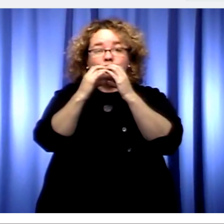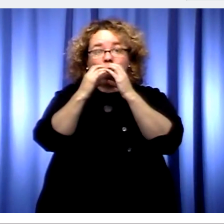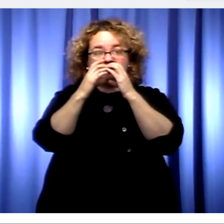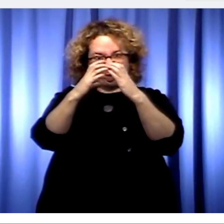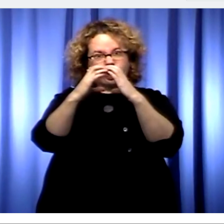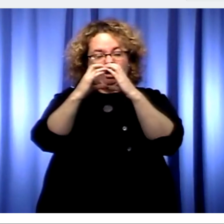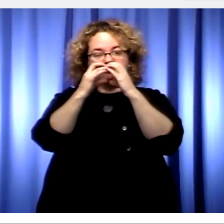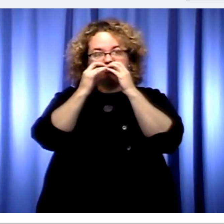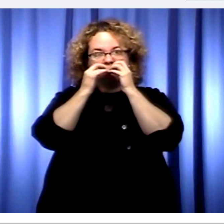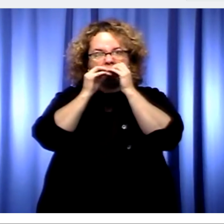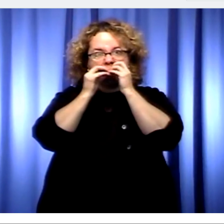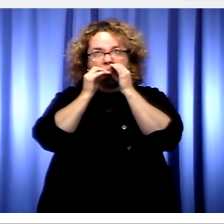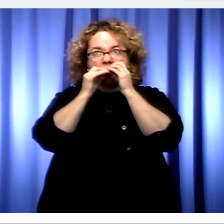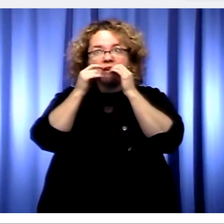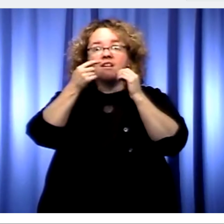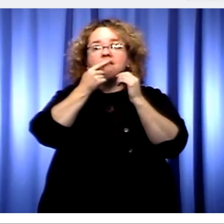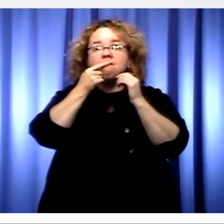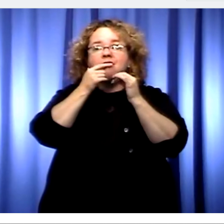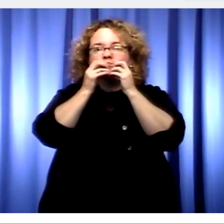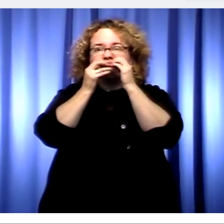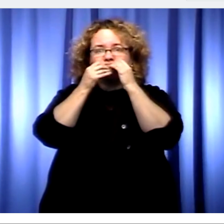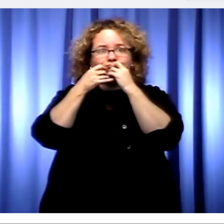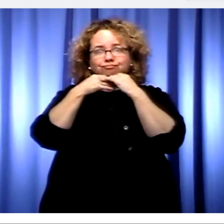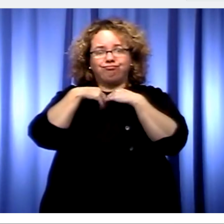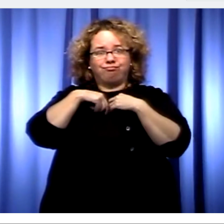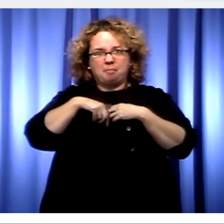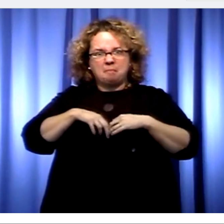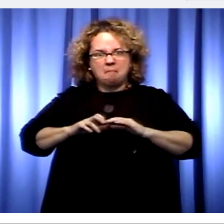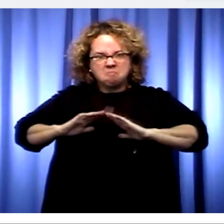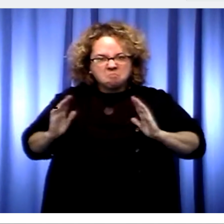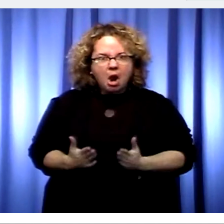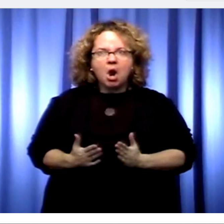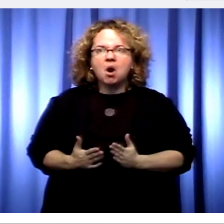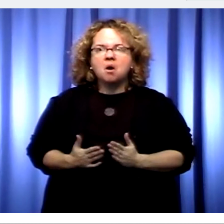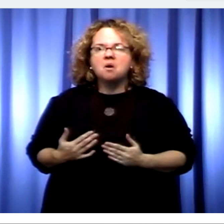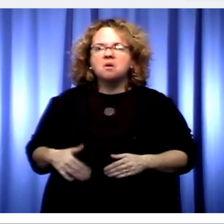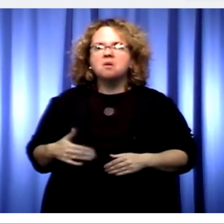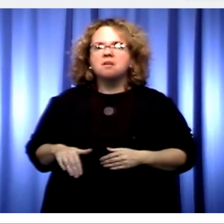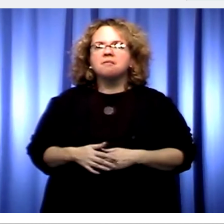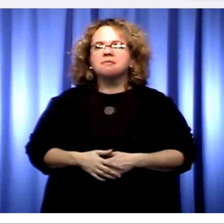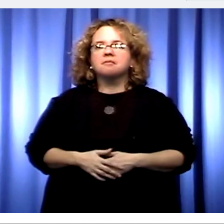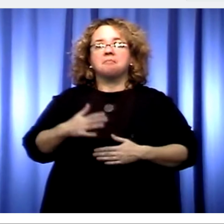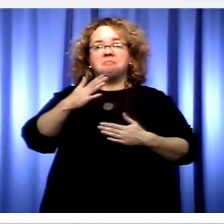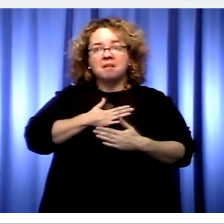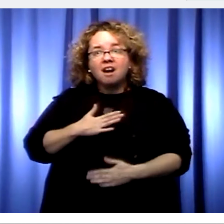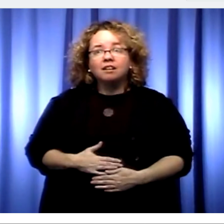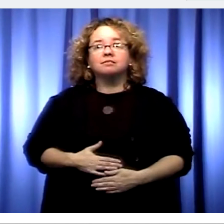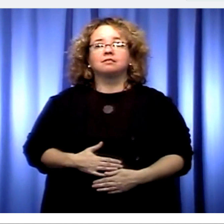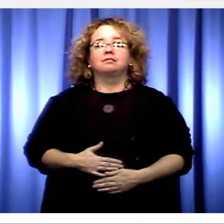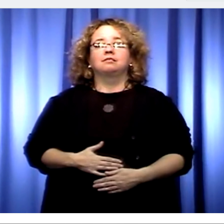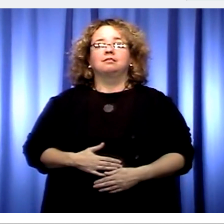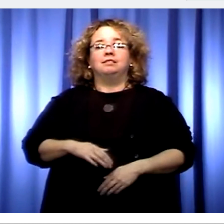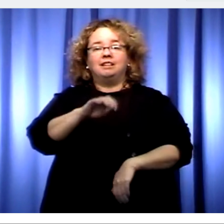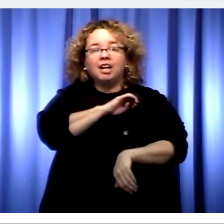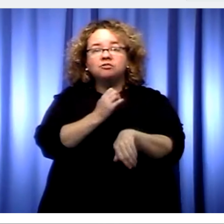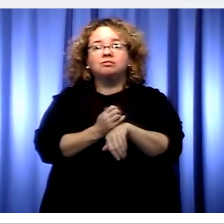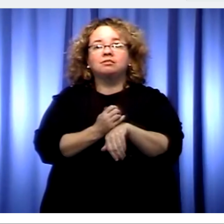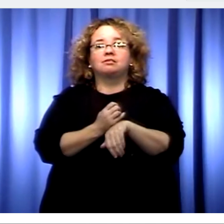before you ate your hamburger and broke it down within your mouth and mixed it with the saliva, and it moved down to your